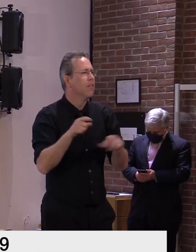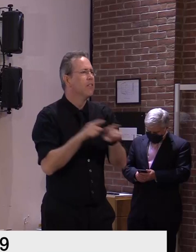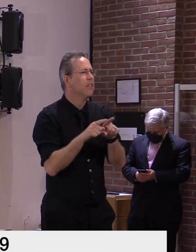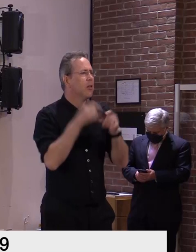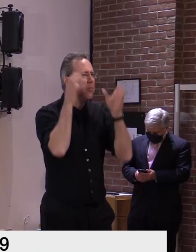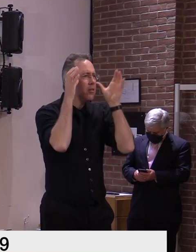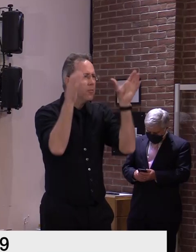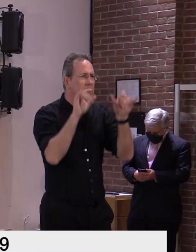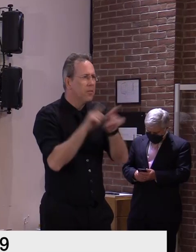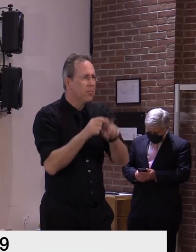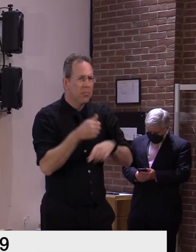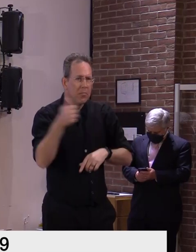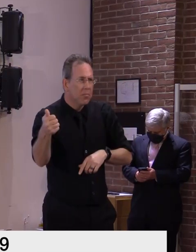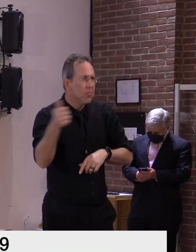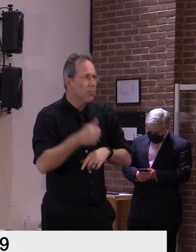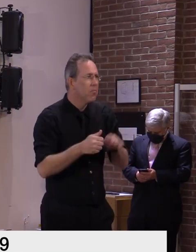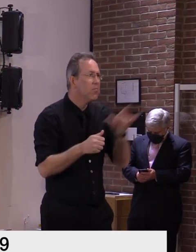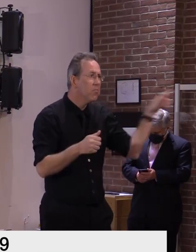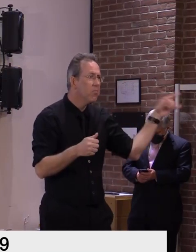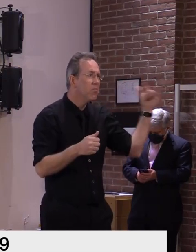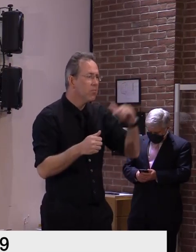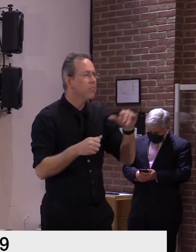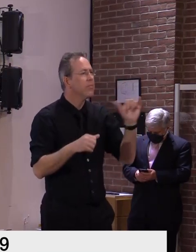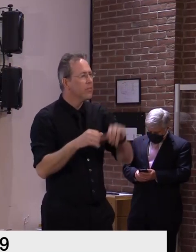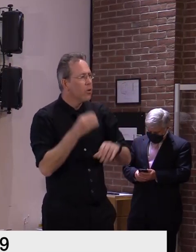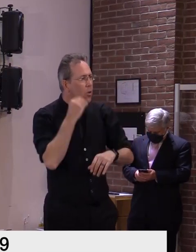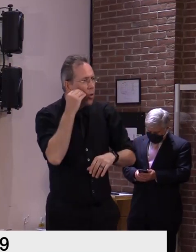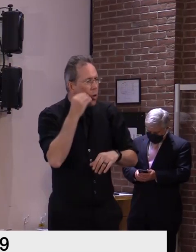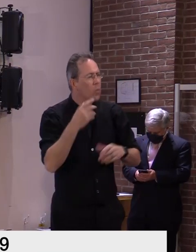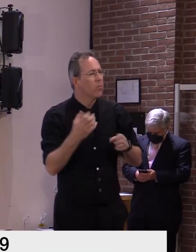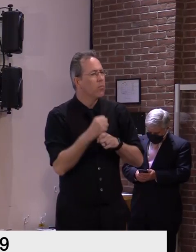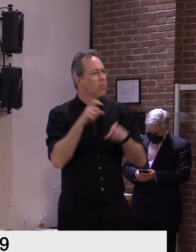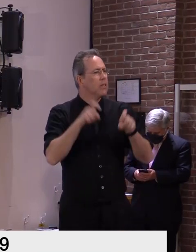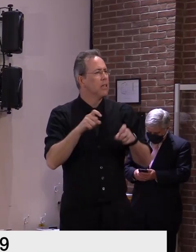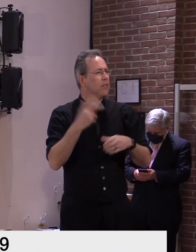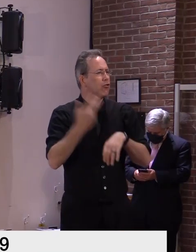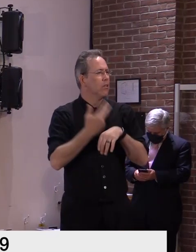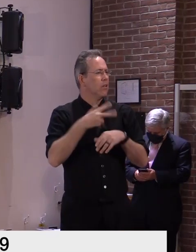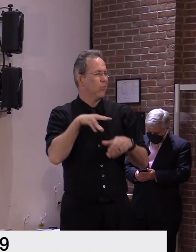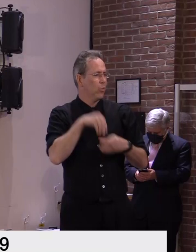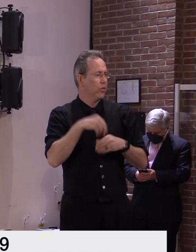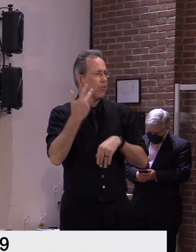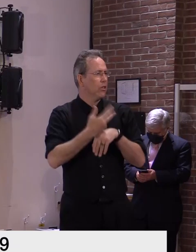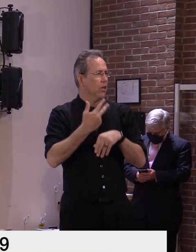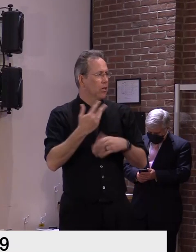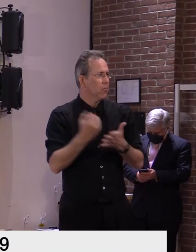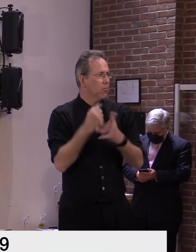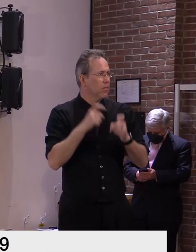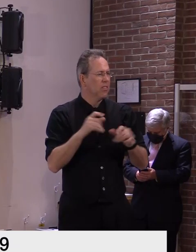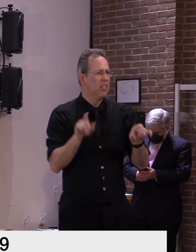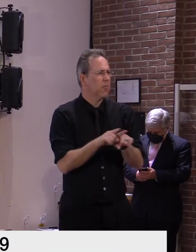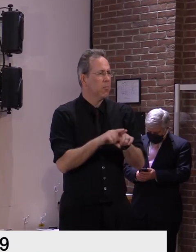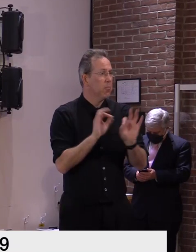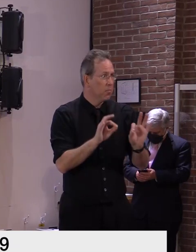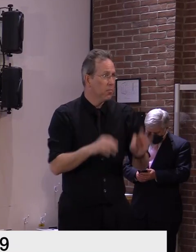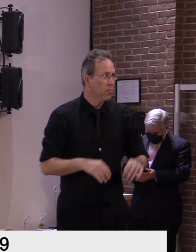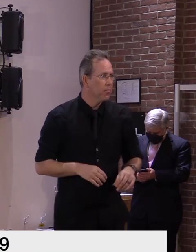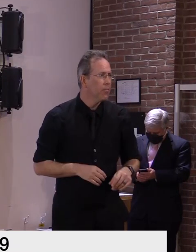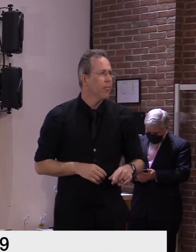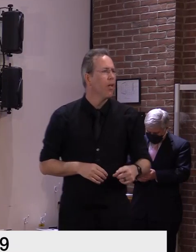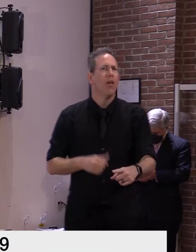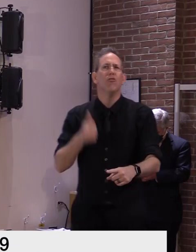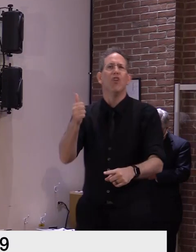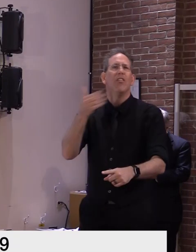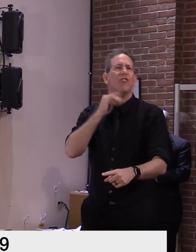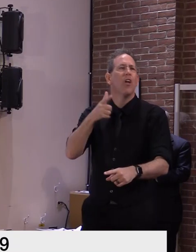test within 3 days of arriving here. Great, that's all for me. Thank you very much. You bet.